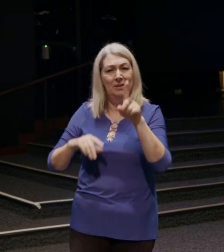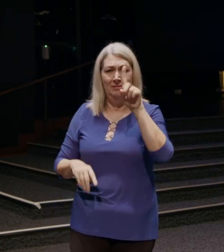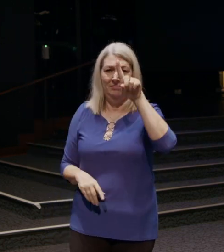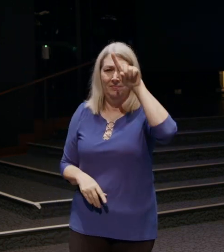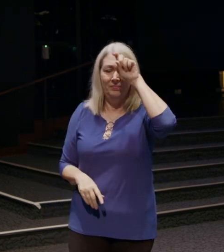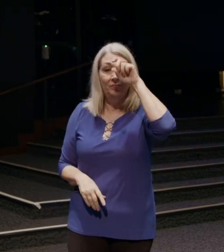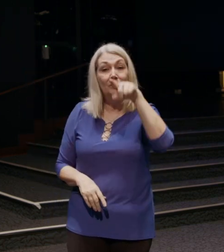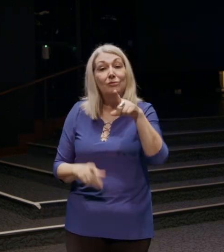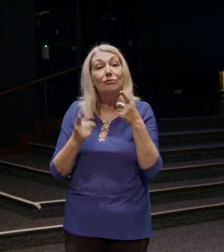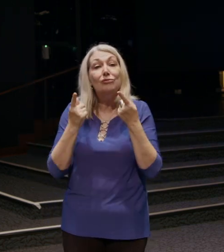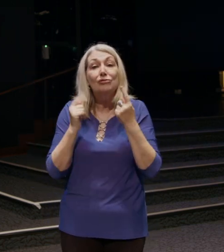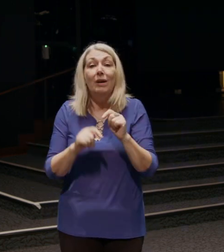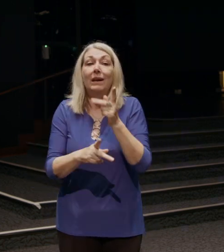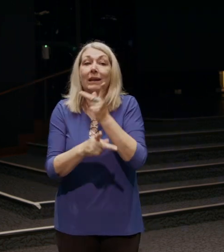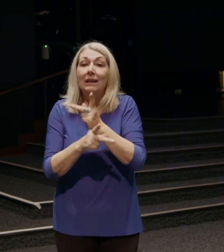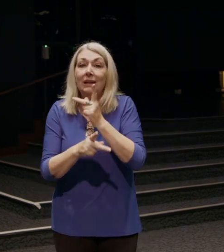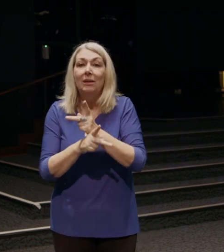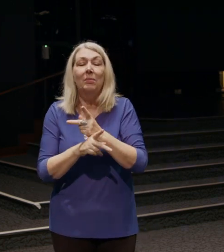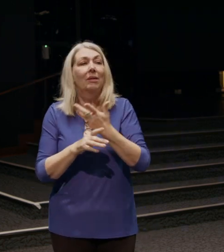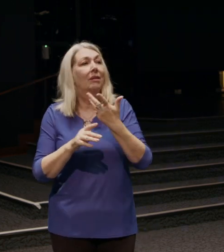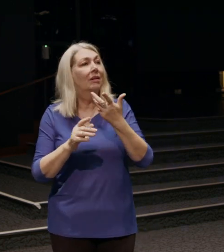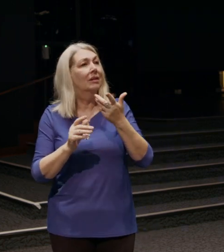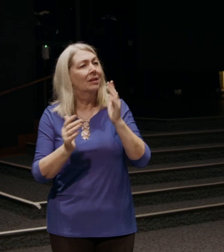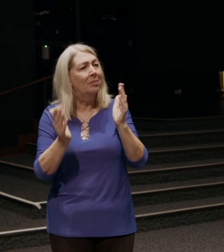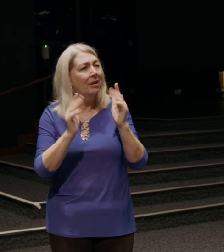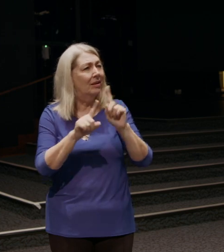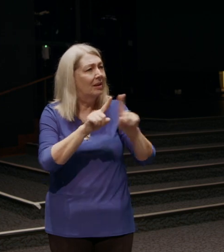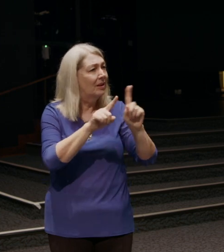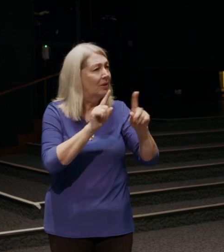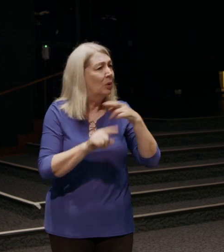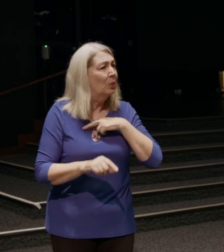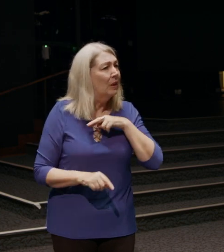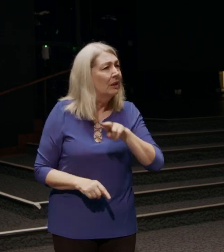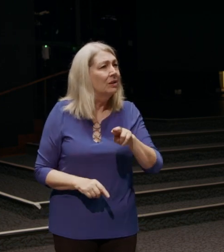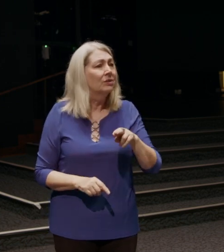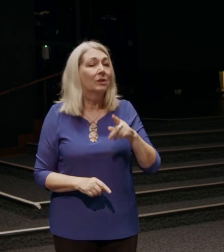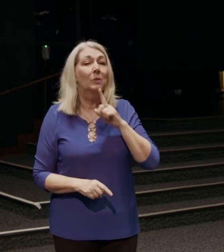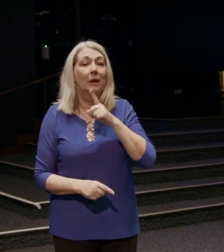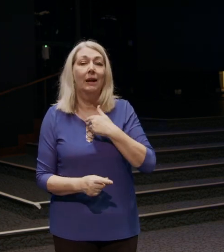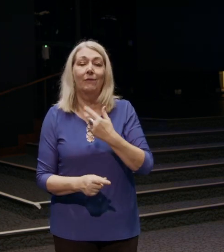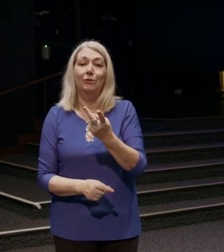keep up with all the different religions in the world. Maybe this would help. There's really two.